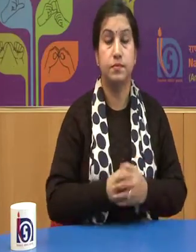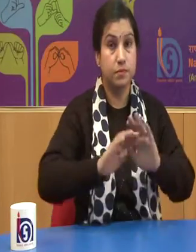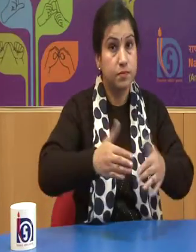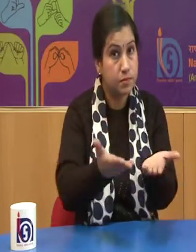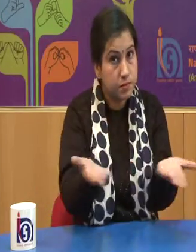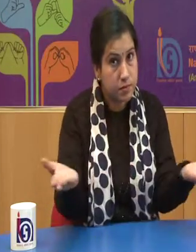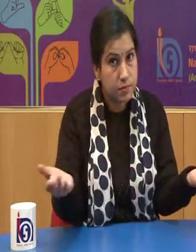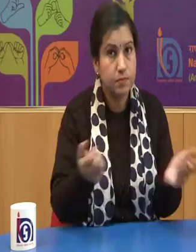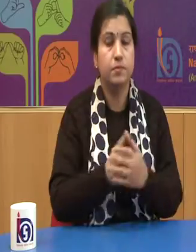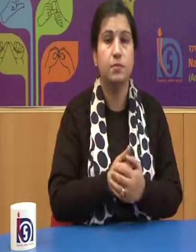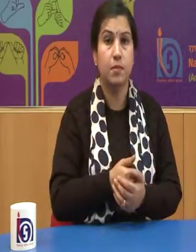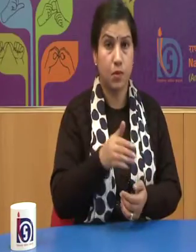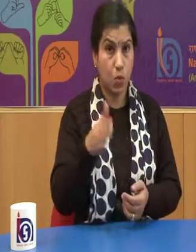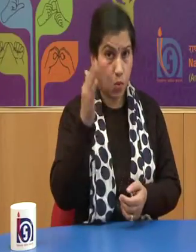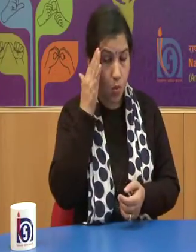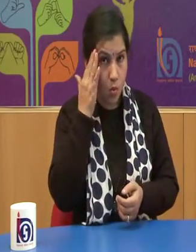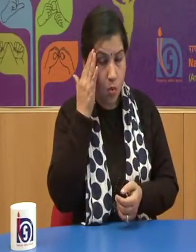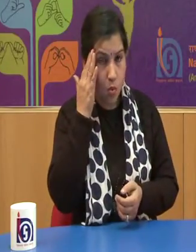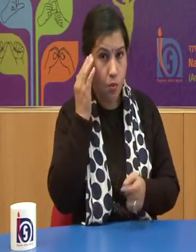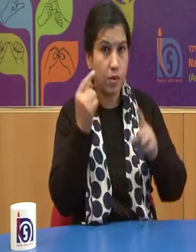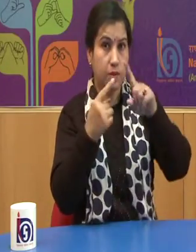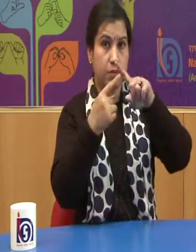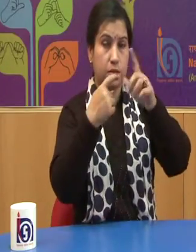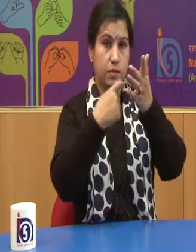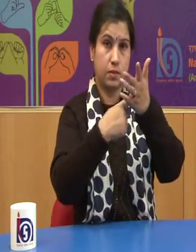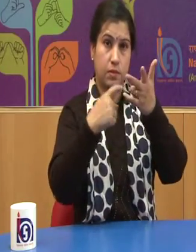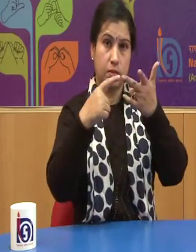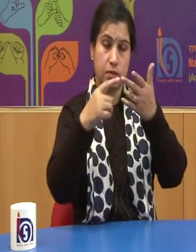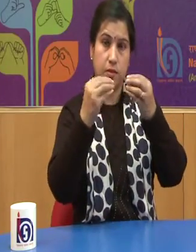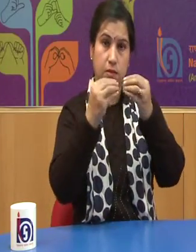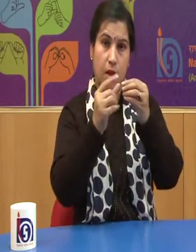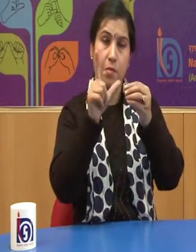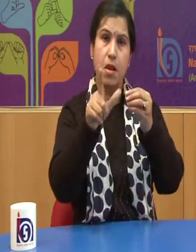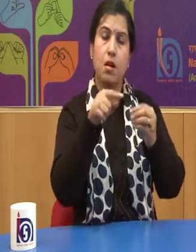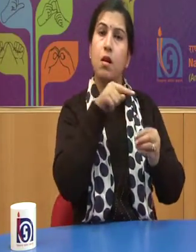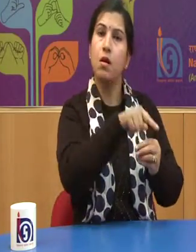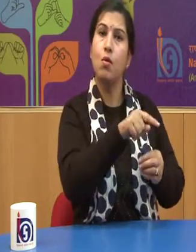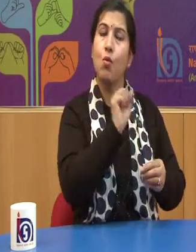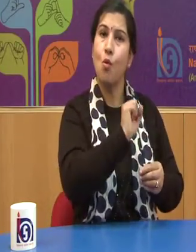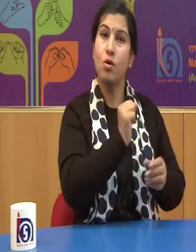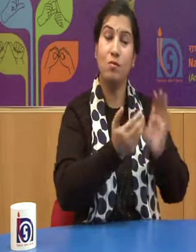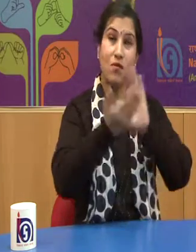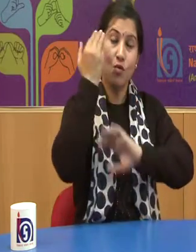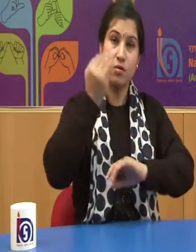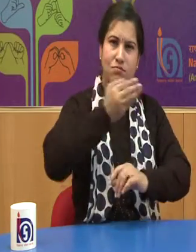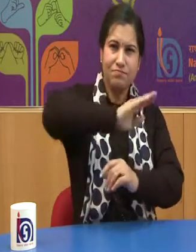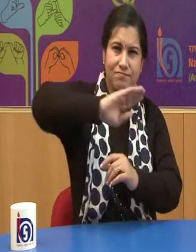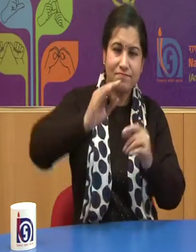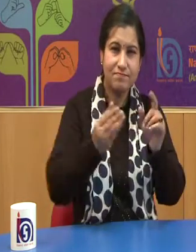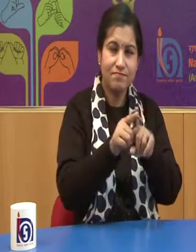Learners, do you know that the tribals used traditional weapons like